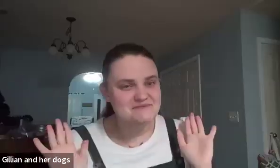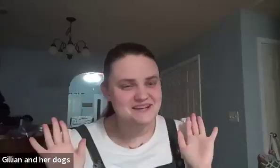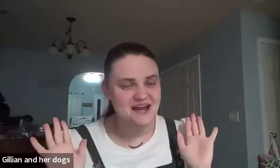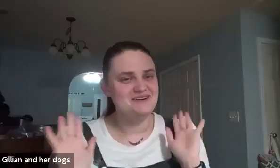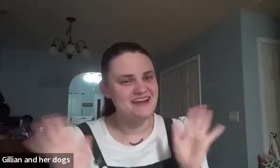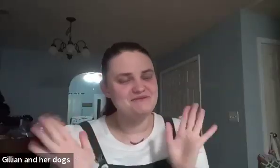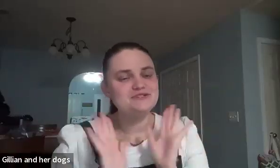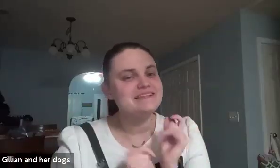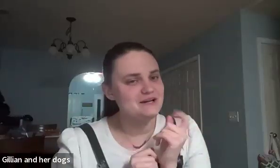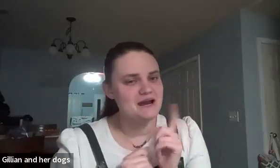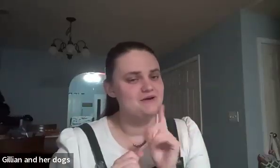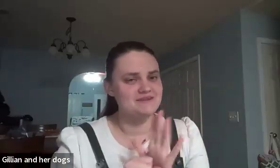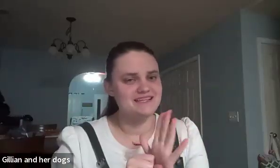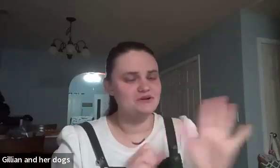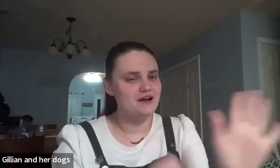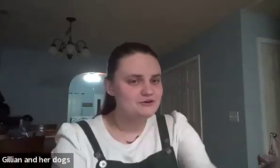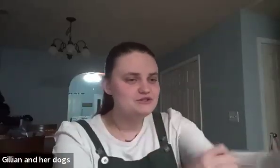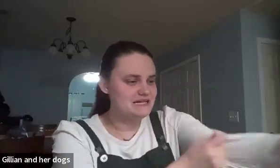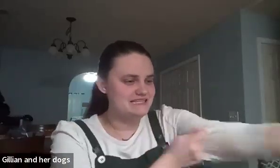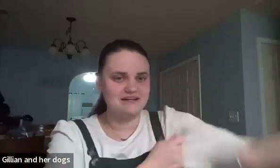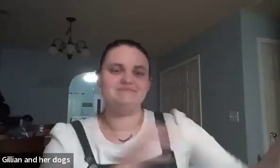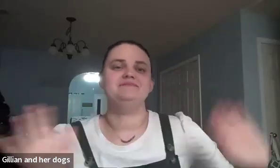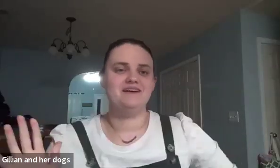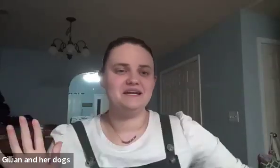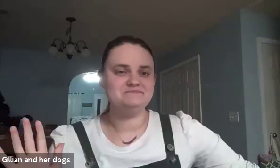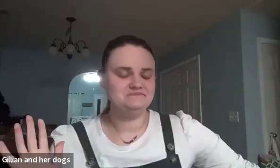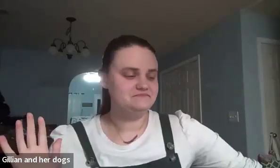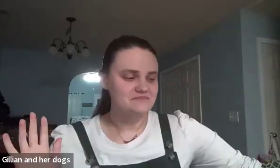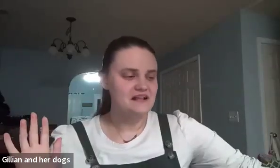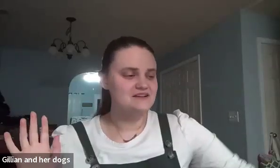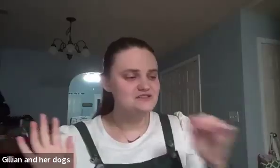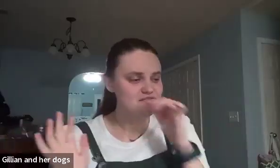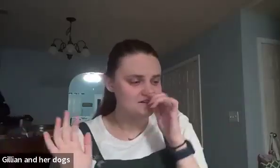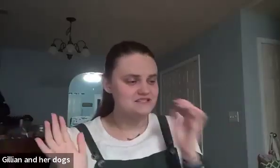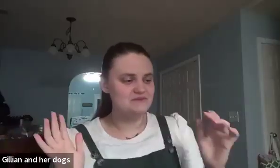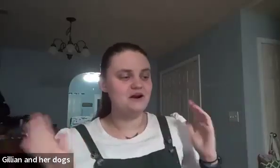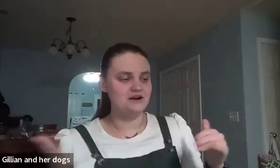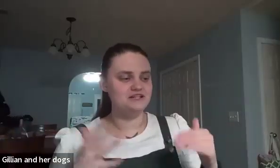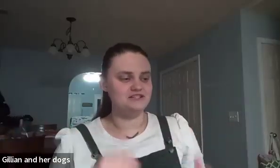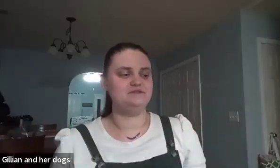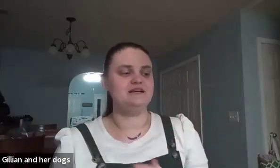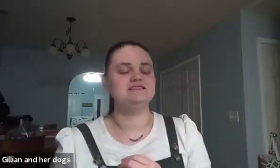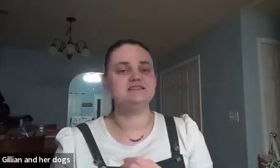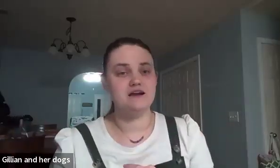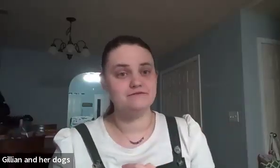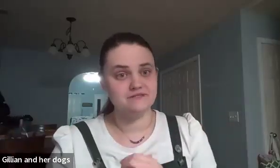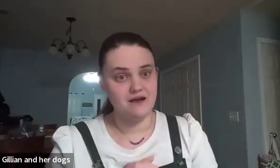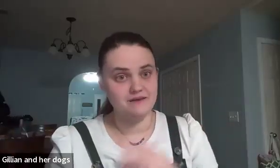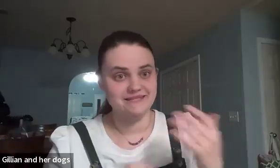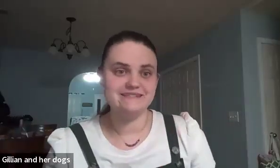some time. Okay, we'll do a little bit. I promise. I will not go too crazy on it. All right. So the first sign we are going to do is the sign for time